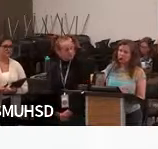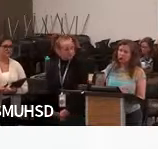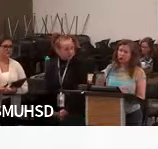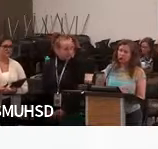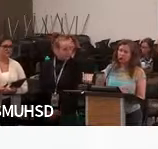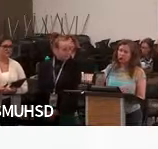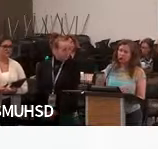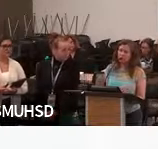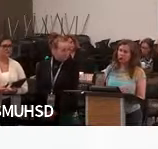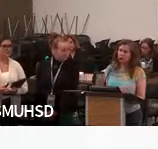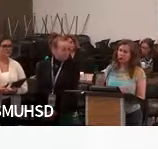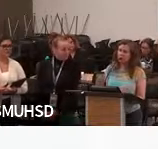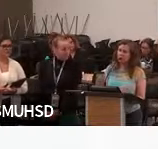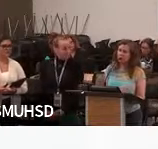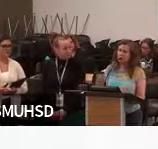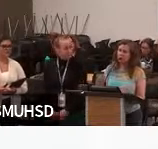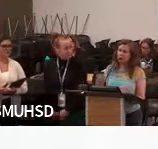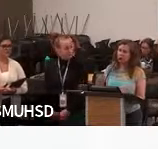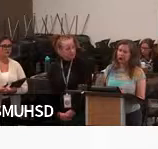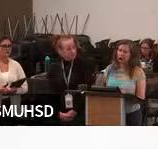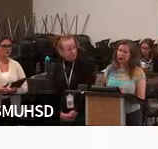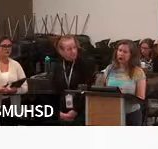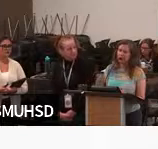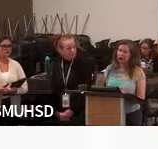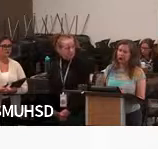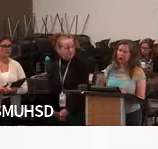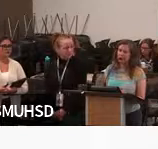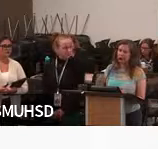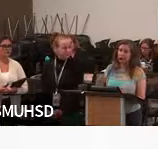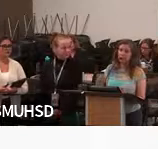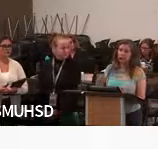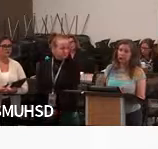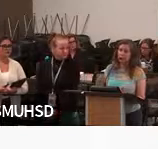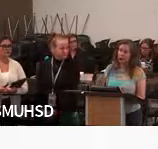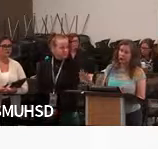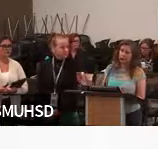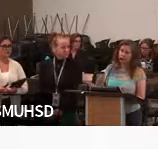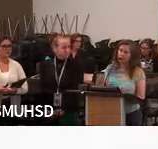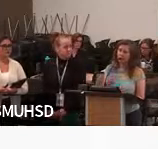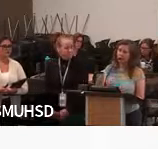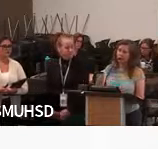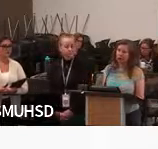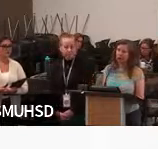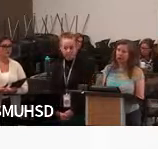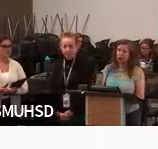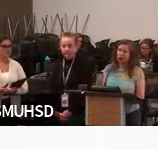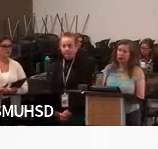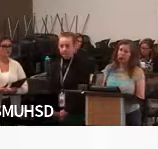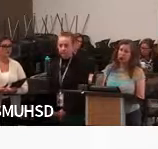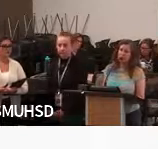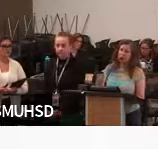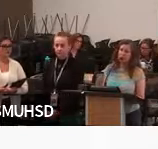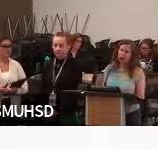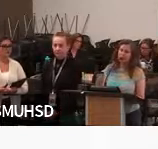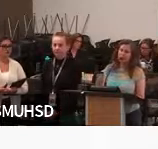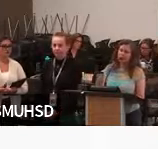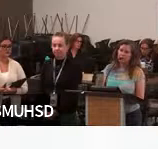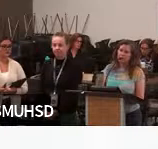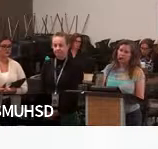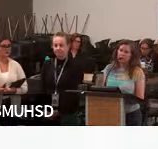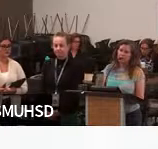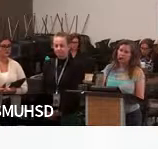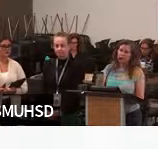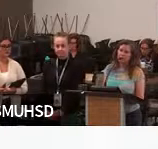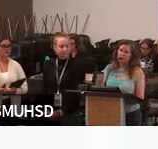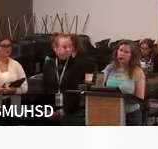2 different groups as kind of a pilot. And that went really well, and we'll definitely be continuing that next year